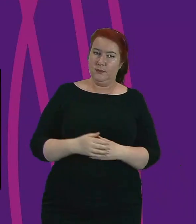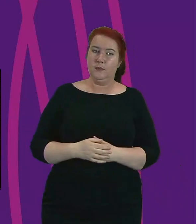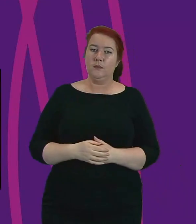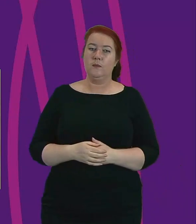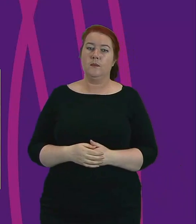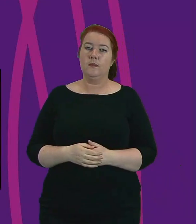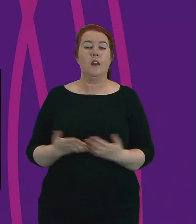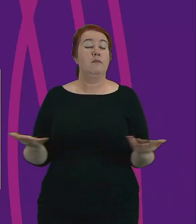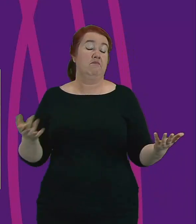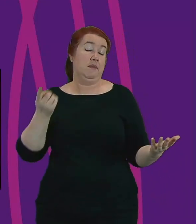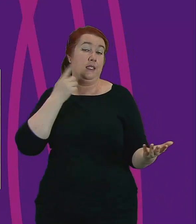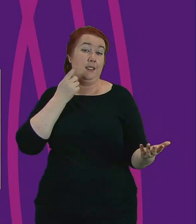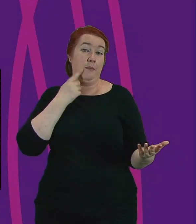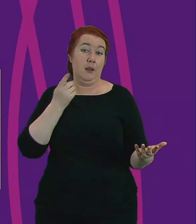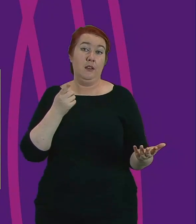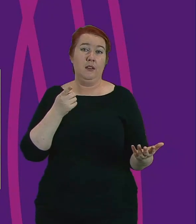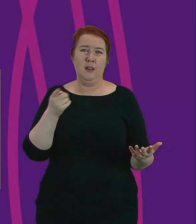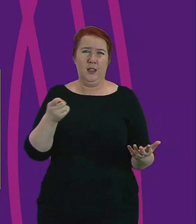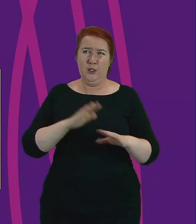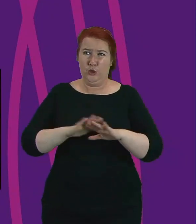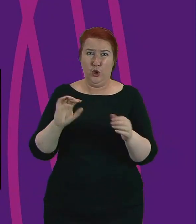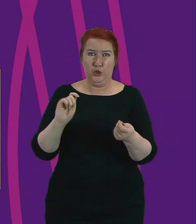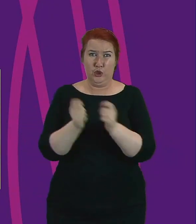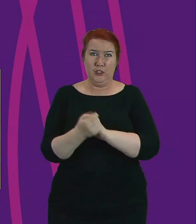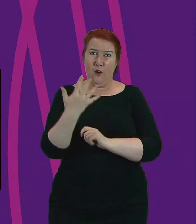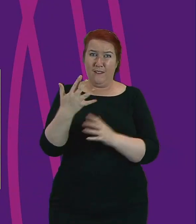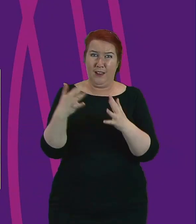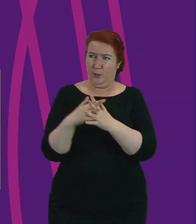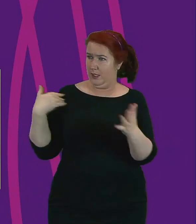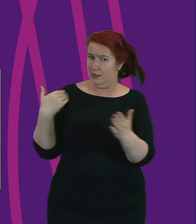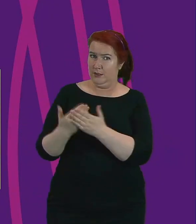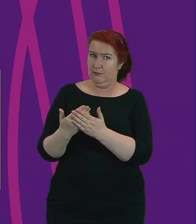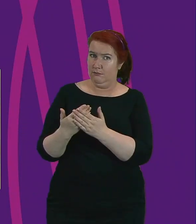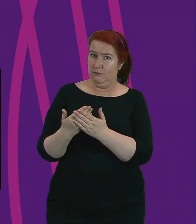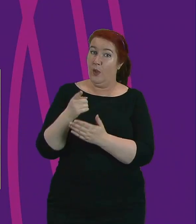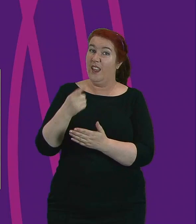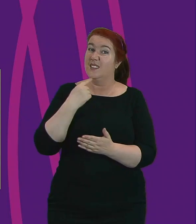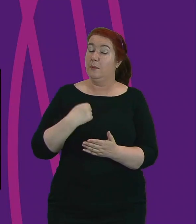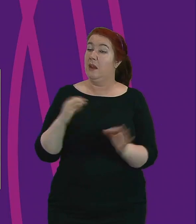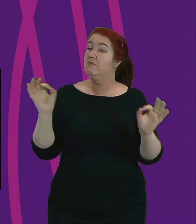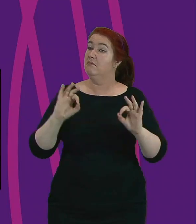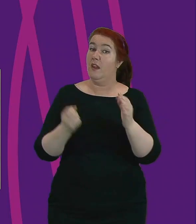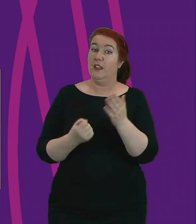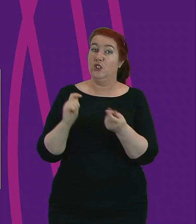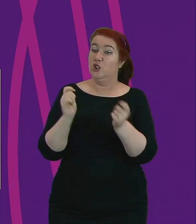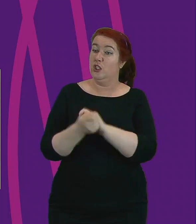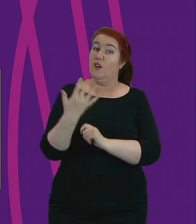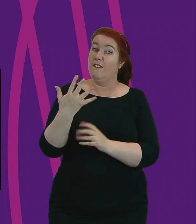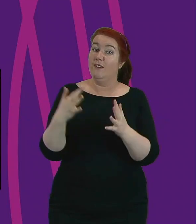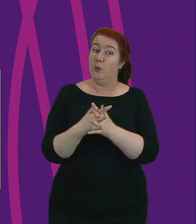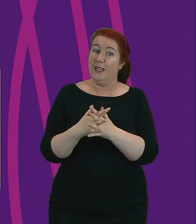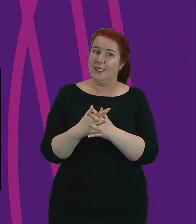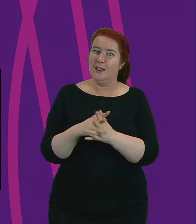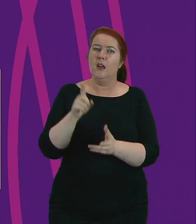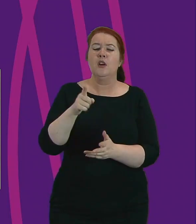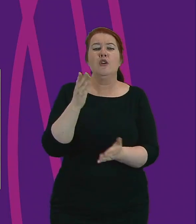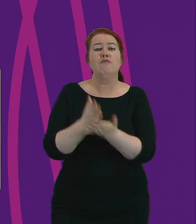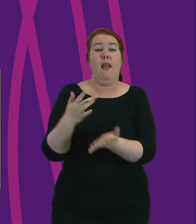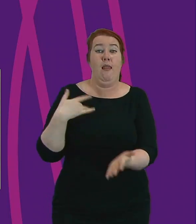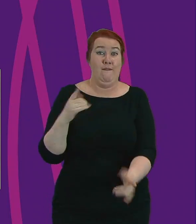Officer. It's quite simple. It hasn't changed for the last 5 weeks, so that would actually tell me that nothing has changed in the last 5 weeks. And the reality is this.